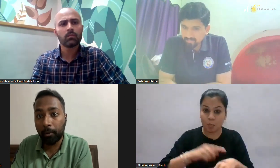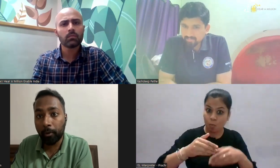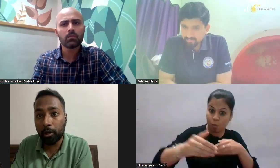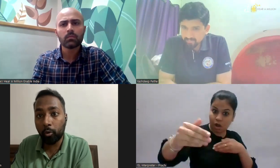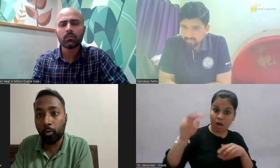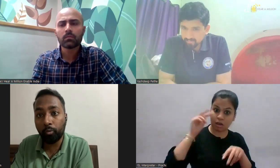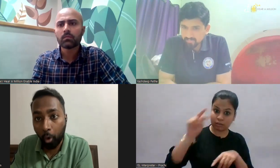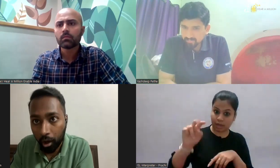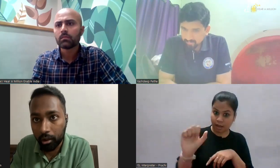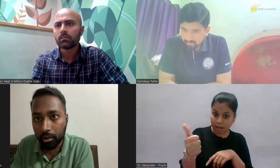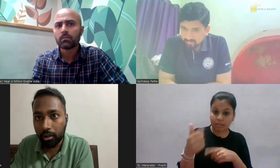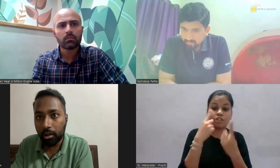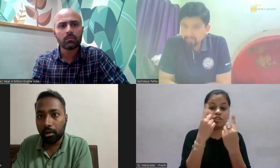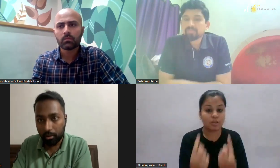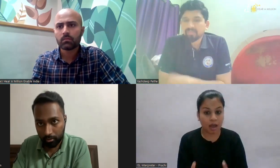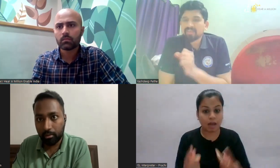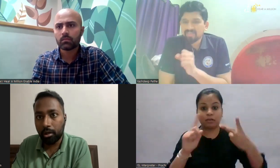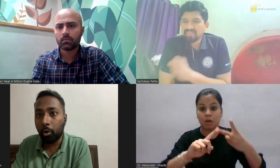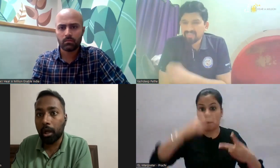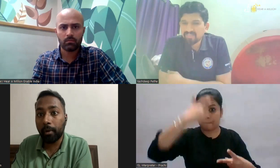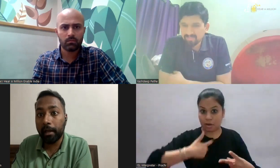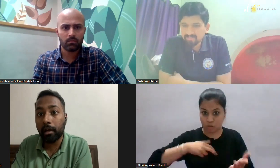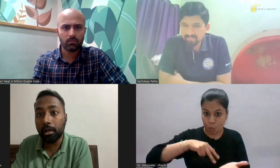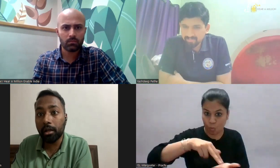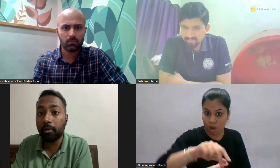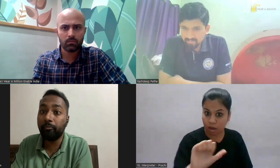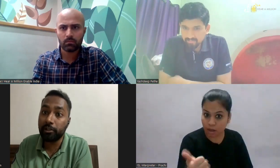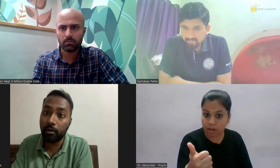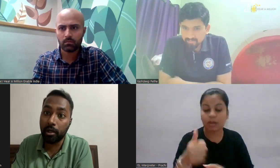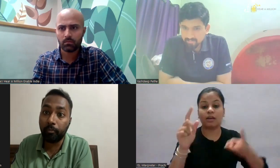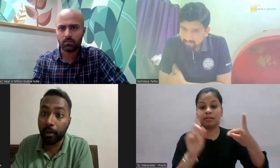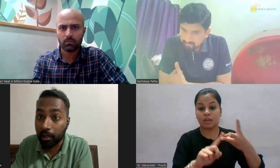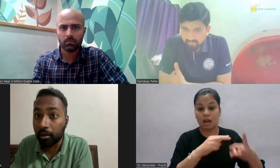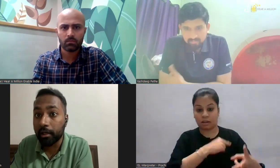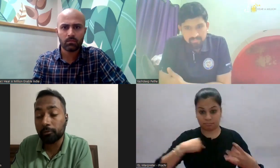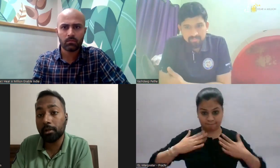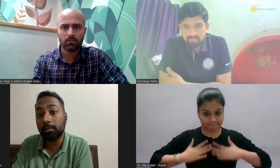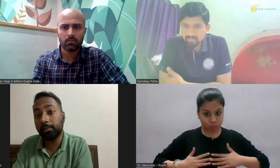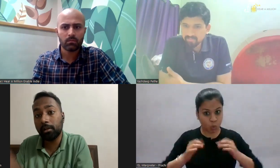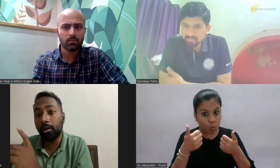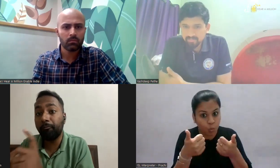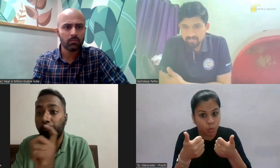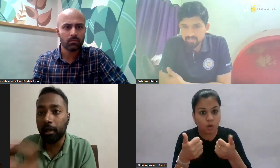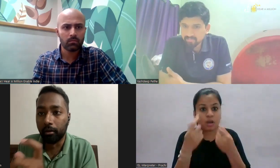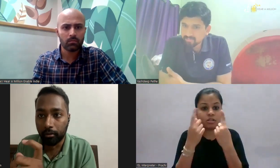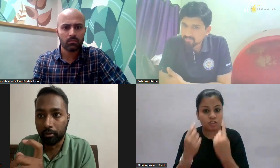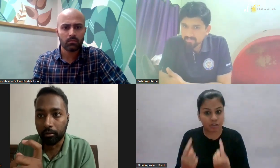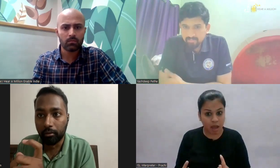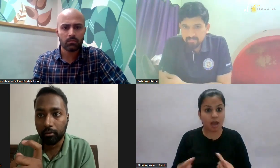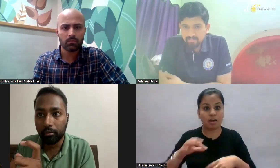are capable to walk. You are medically and physically, mentally as well as physically